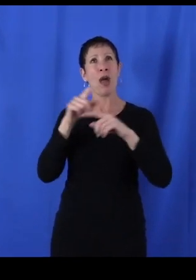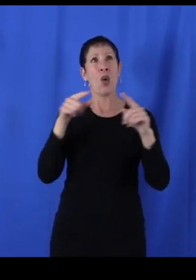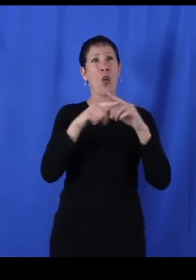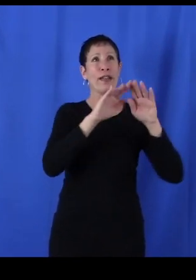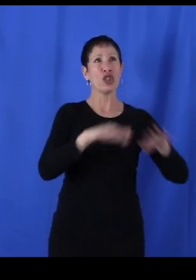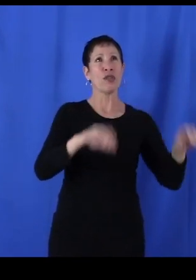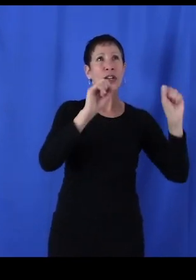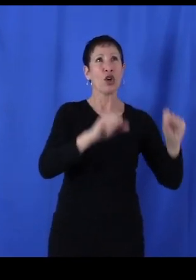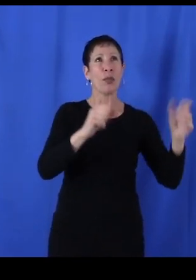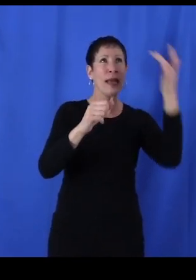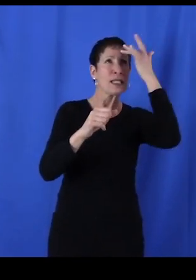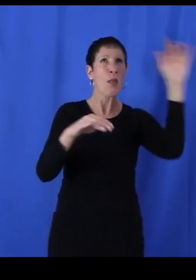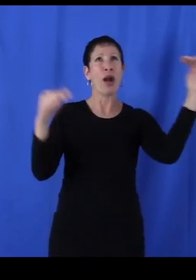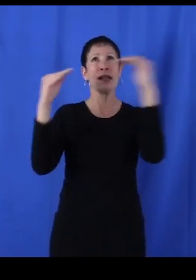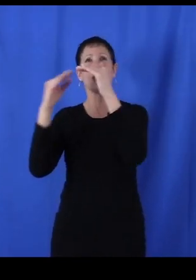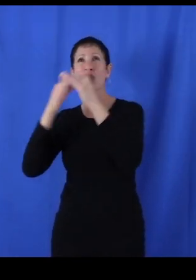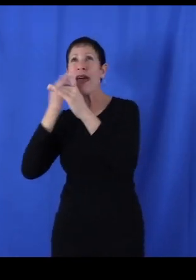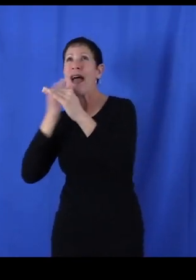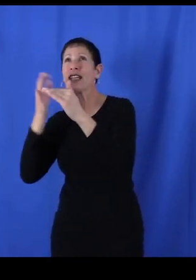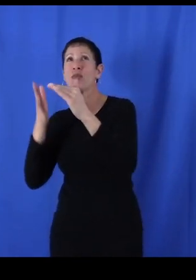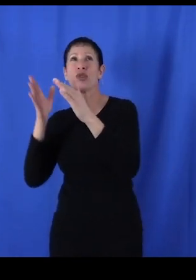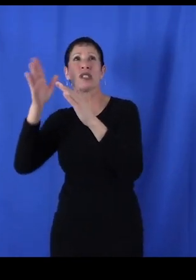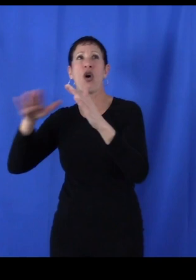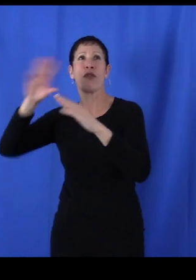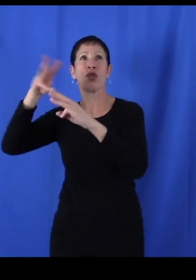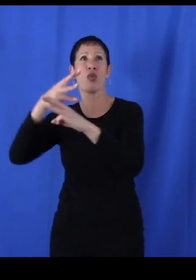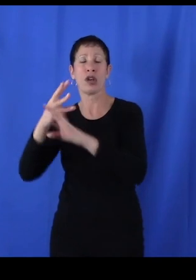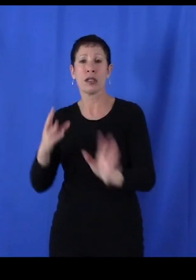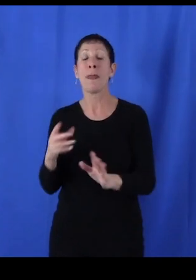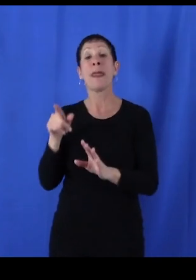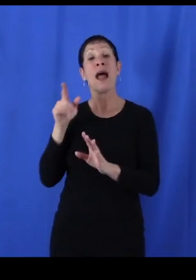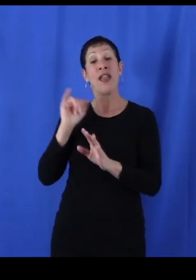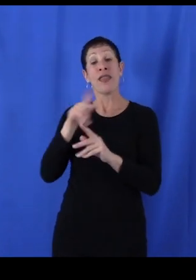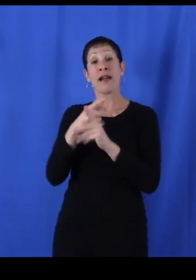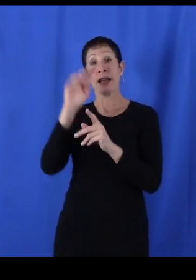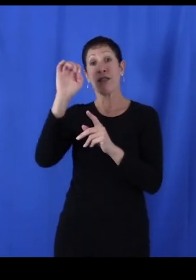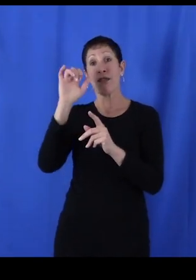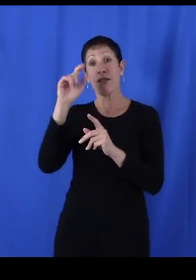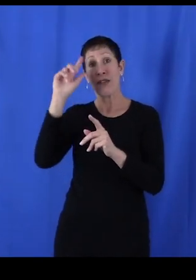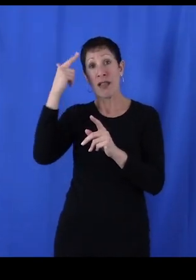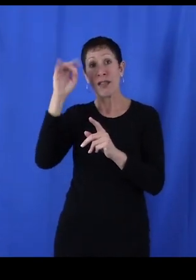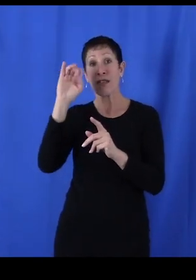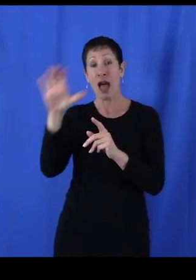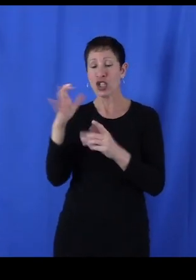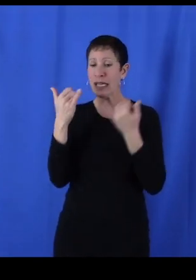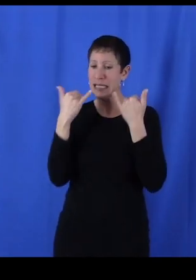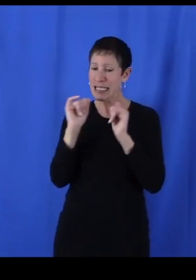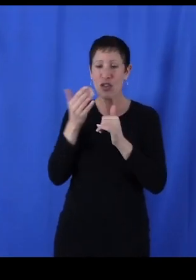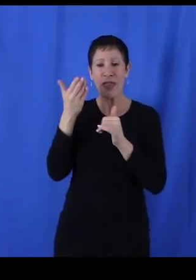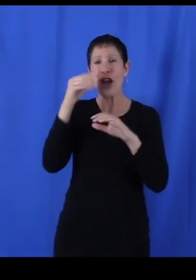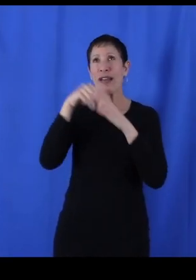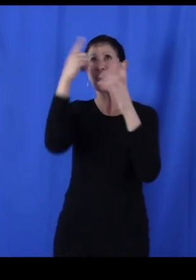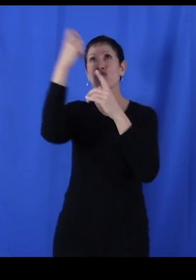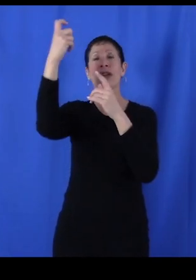taken as seriously as experts around the world. Right? This logic is still present